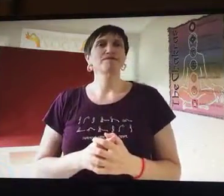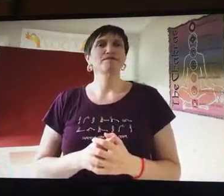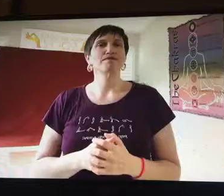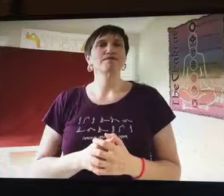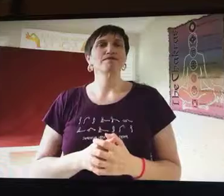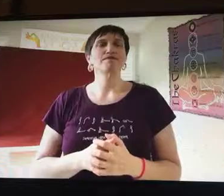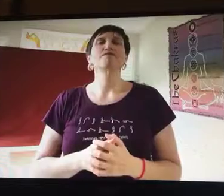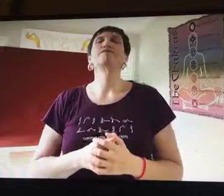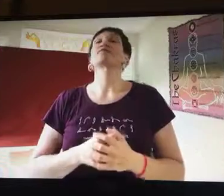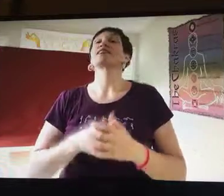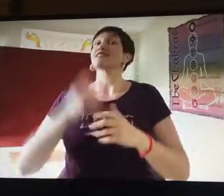yoga.